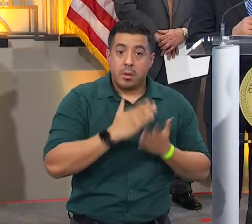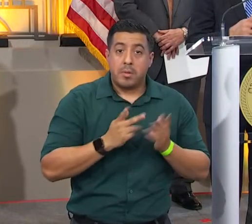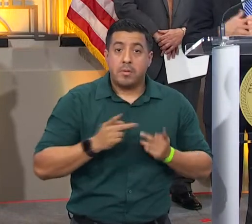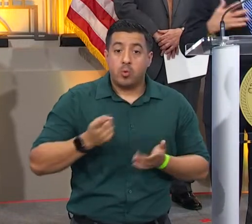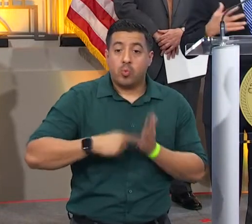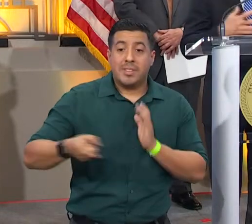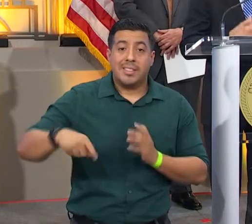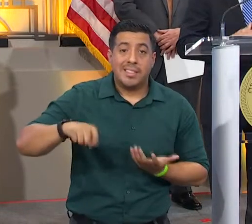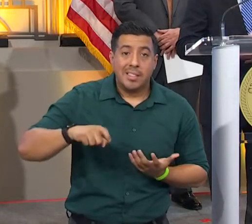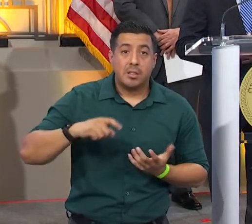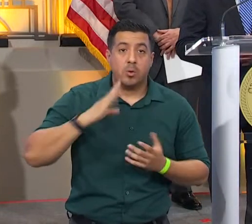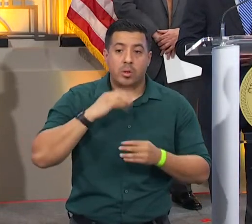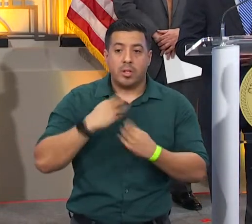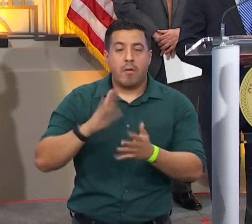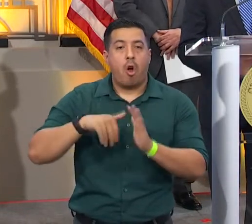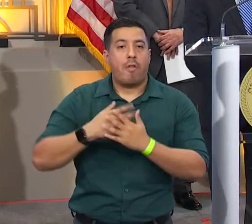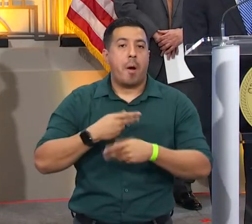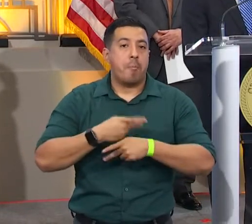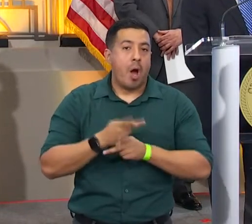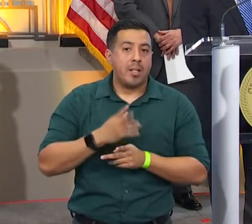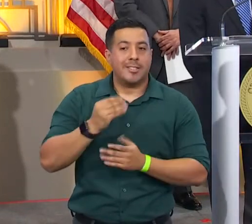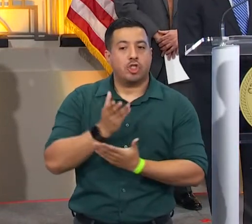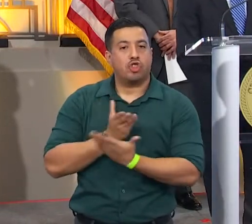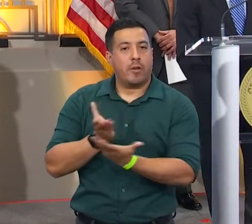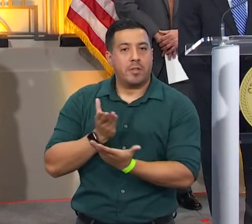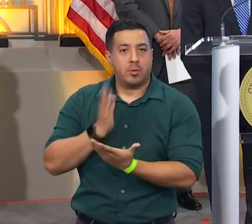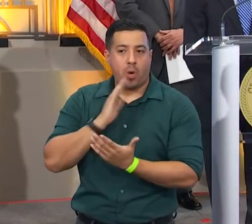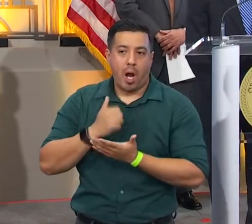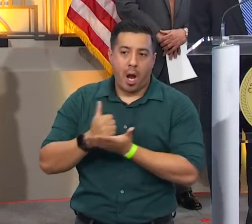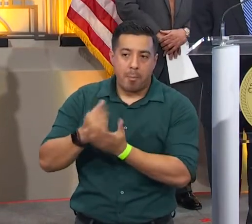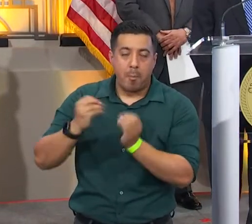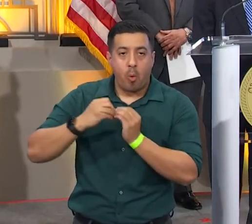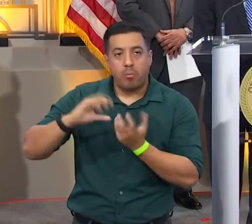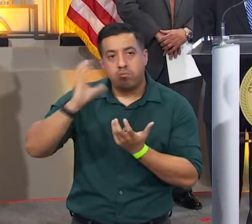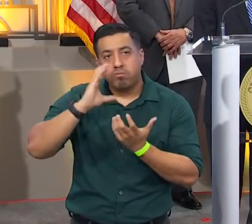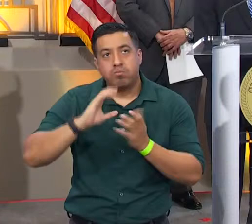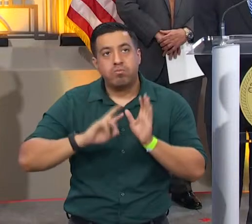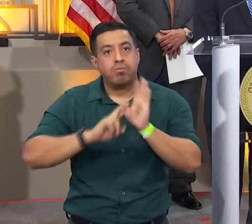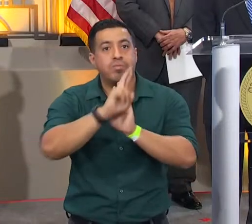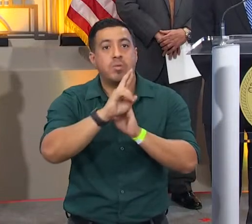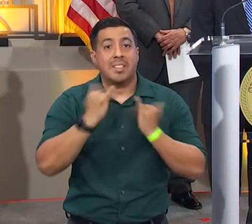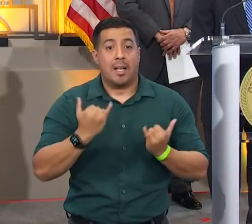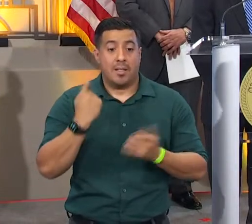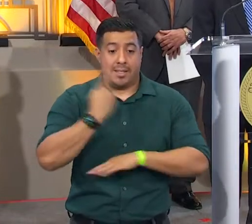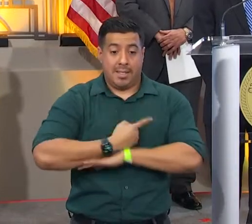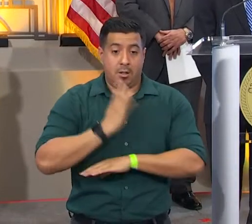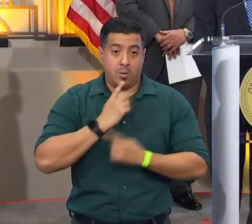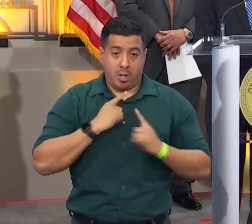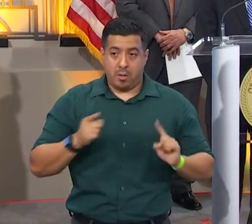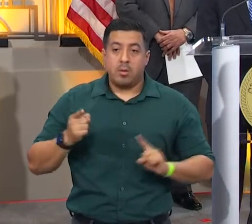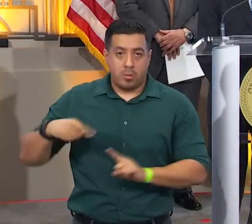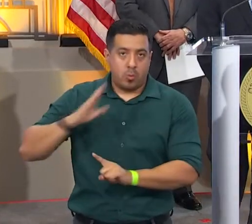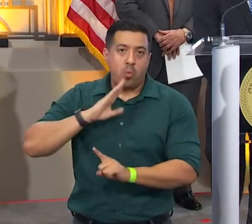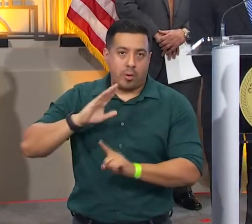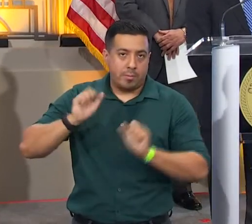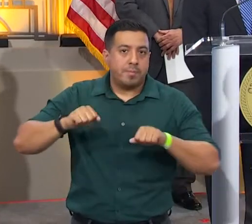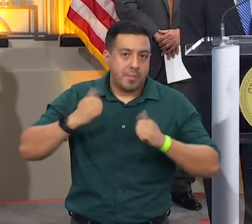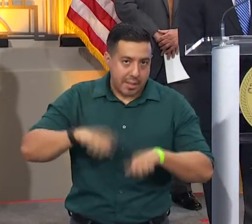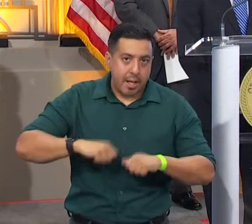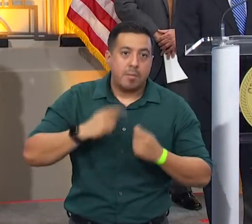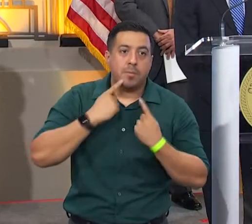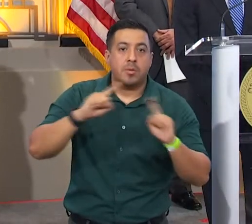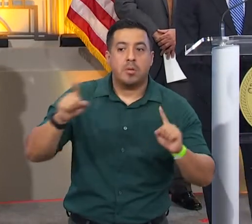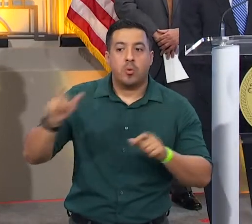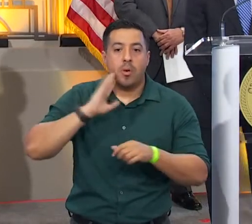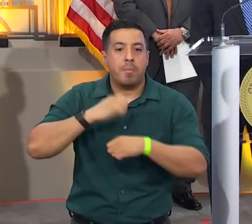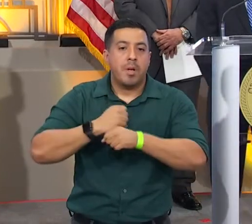to produce the products and services to further explore. And today we are announcing that they will. They will build their